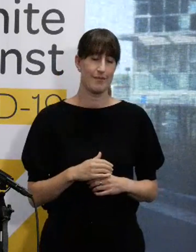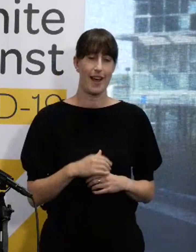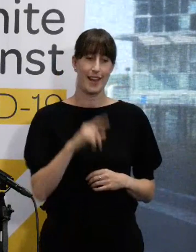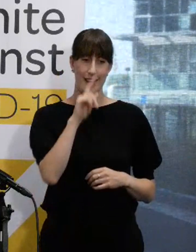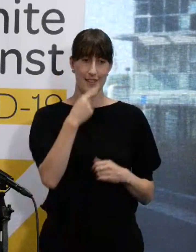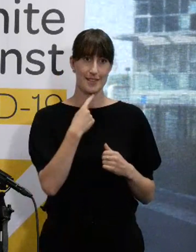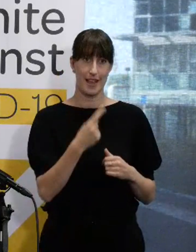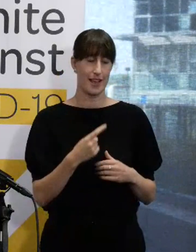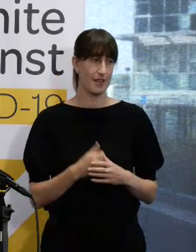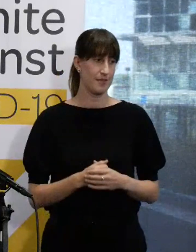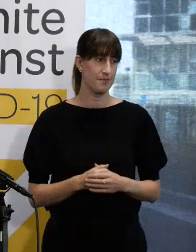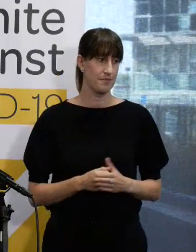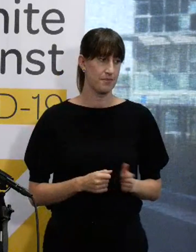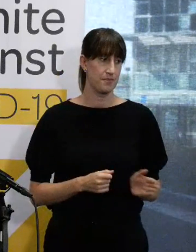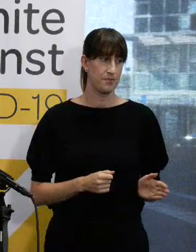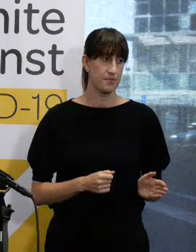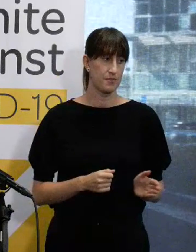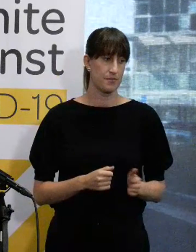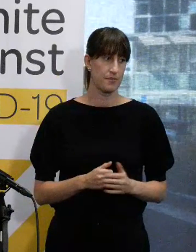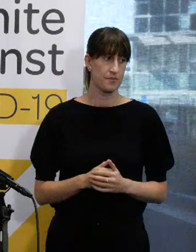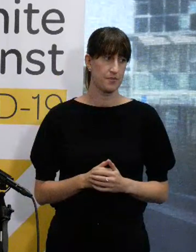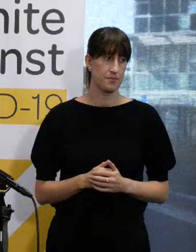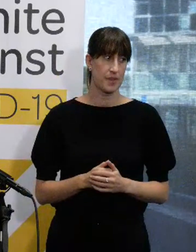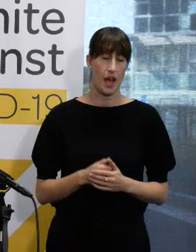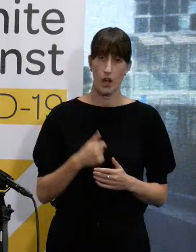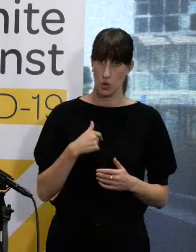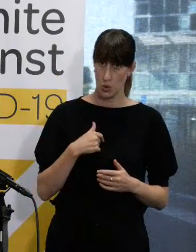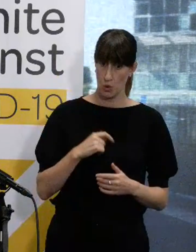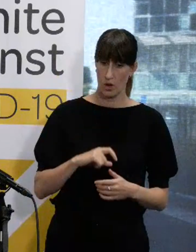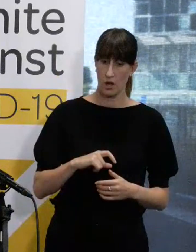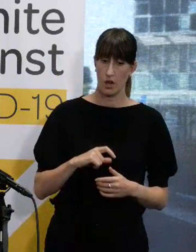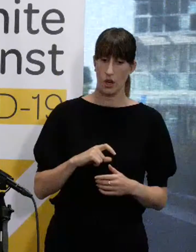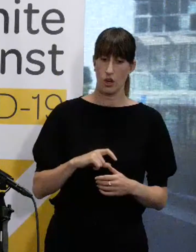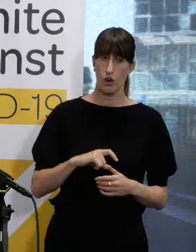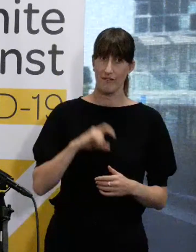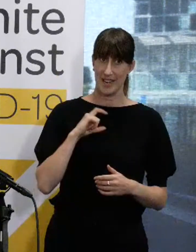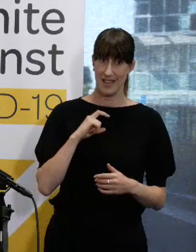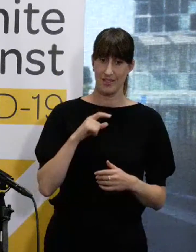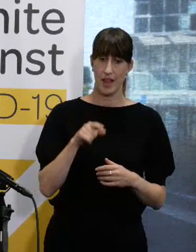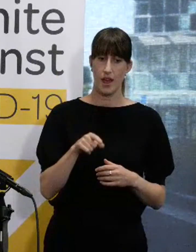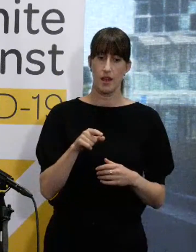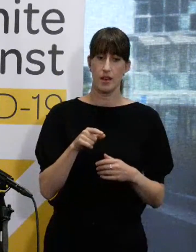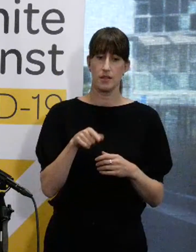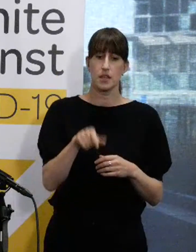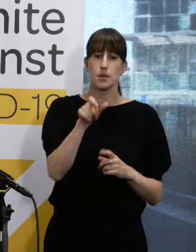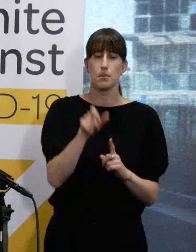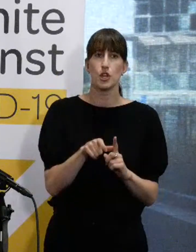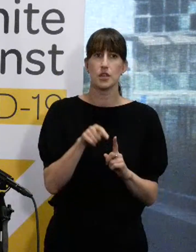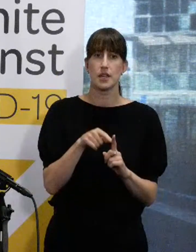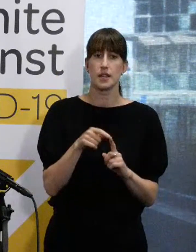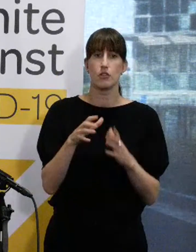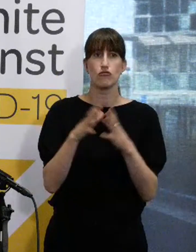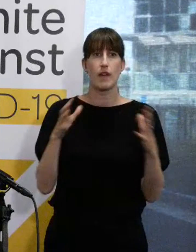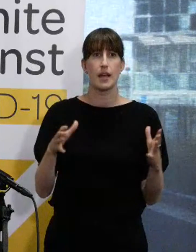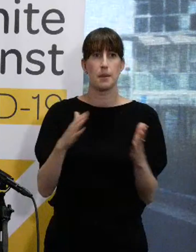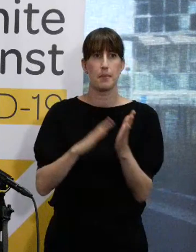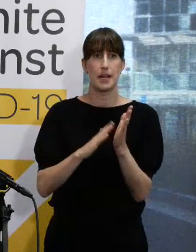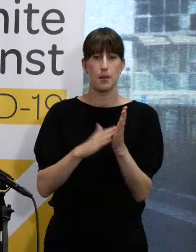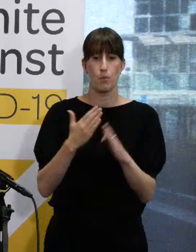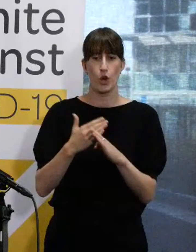you relatively assured at this point that there's no further community spread or spread among the workers, spread amongst the workers at the Grand Millennium? Are